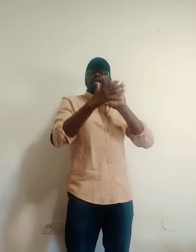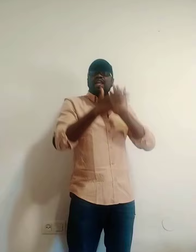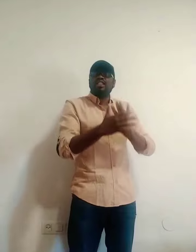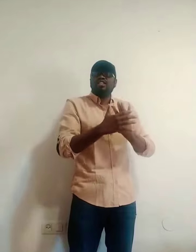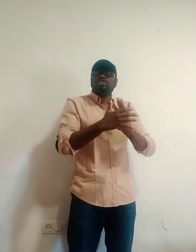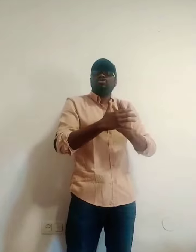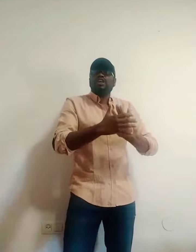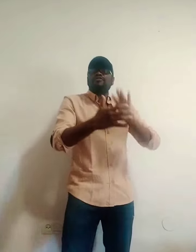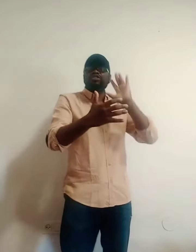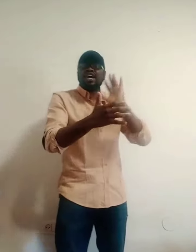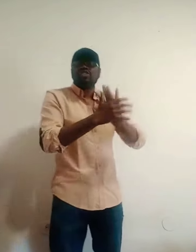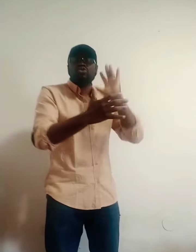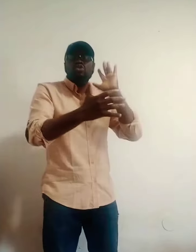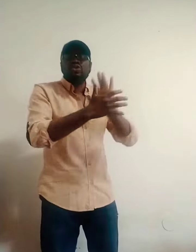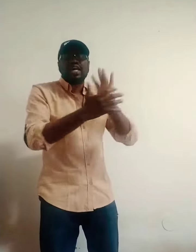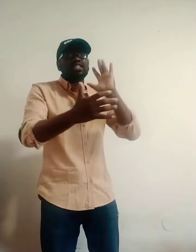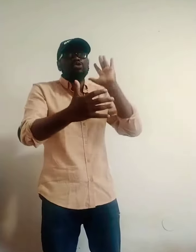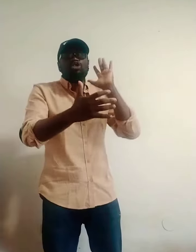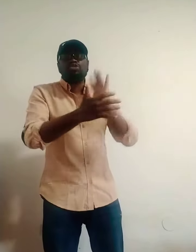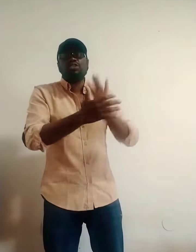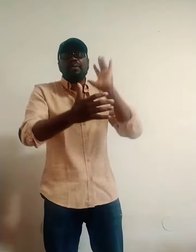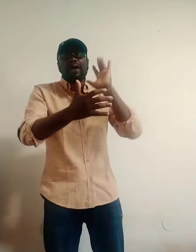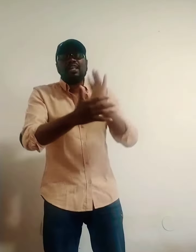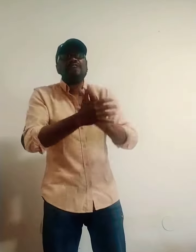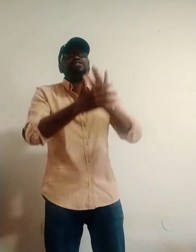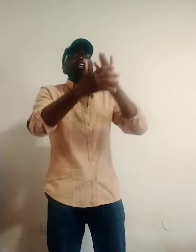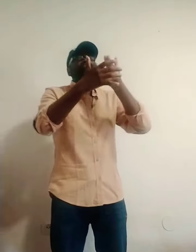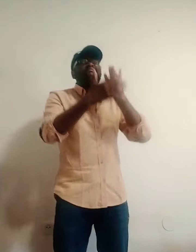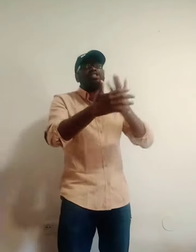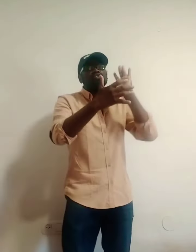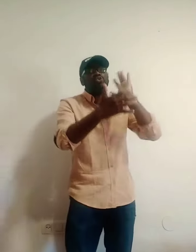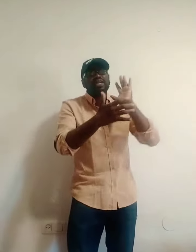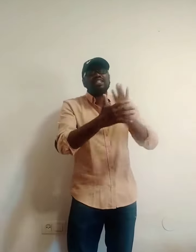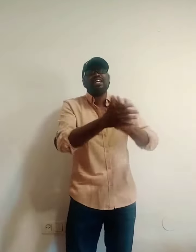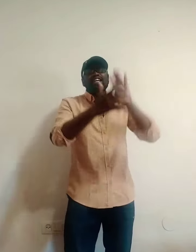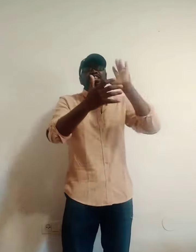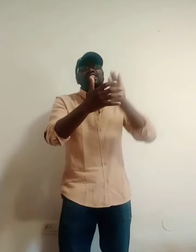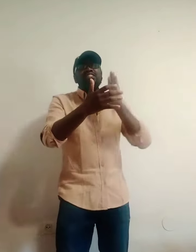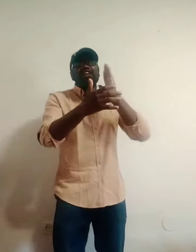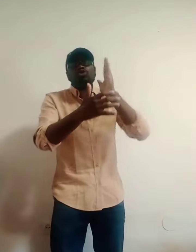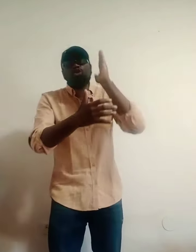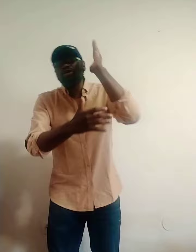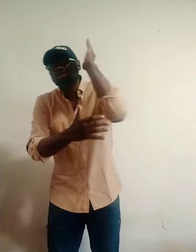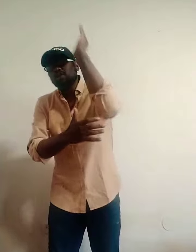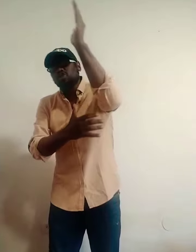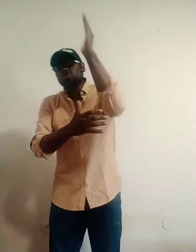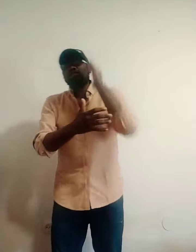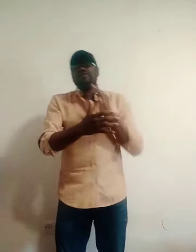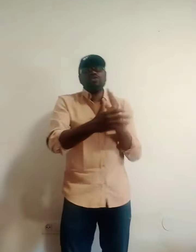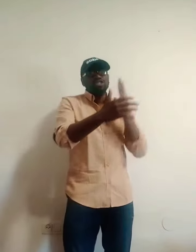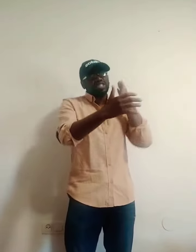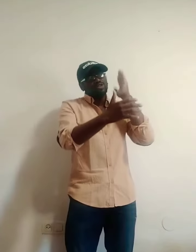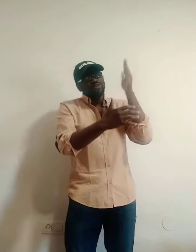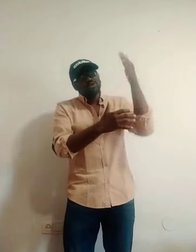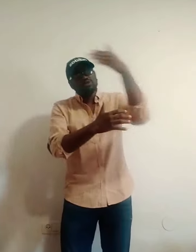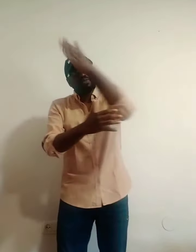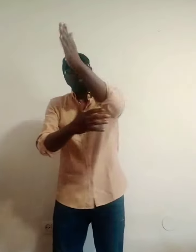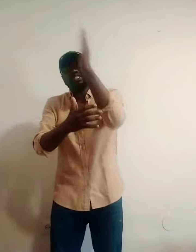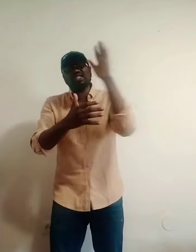anything that you are in you got to know that. The truth about life is that you got to know that things are not always straightforward. Things are not always going to be like, things